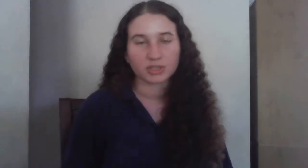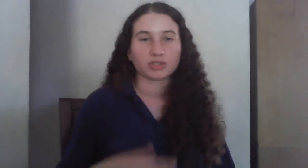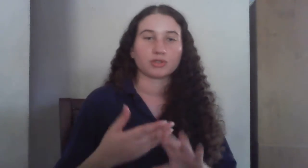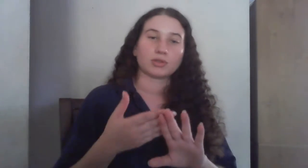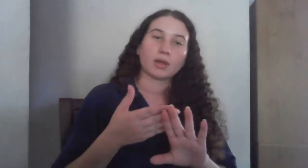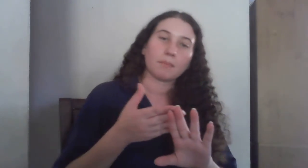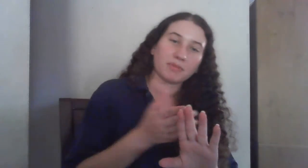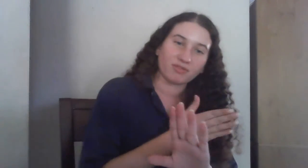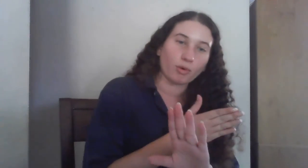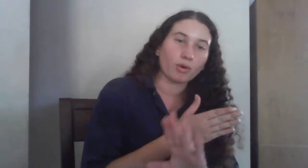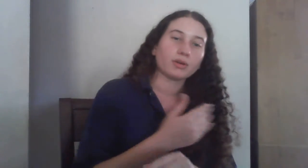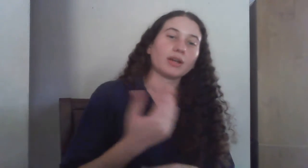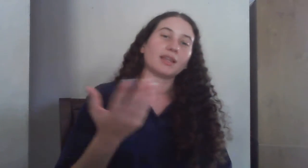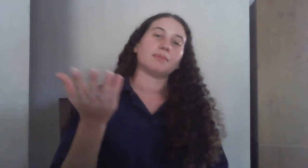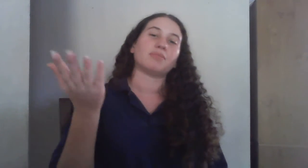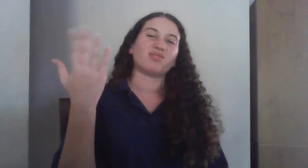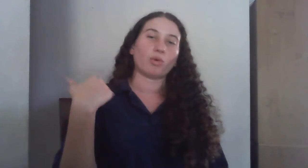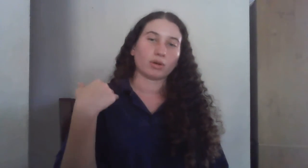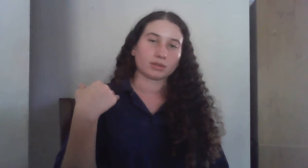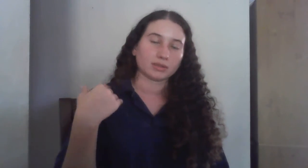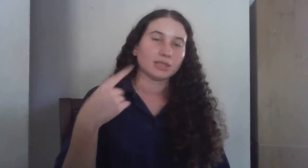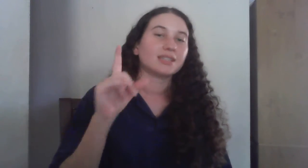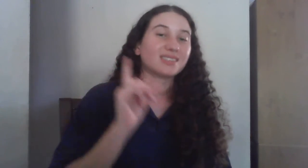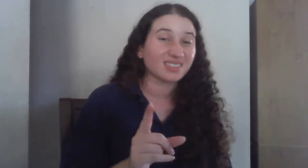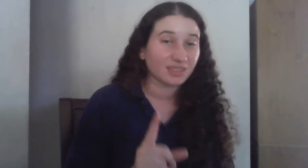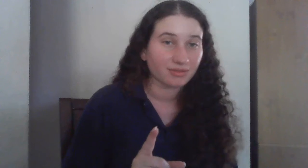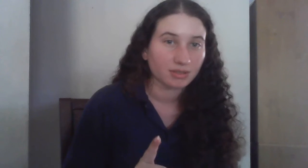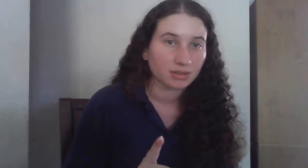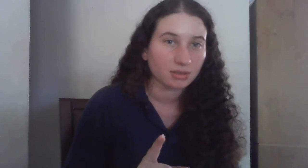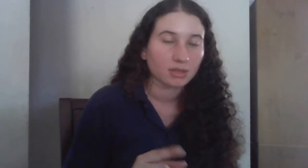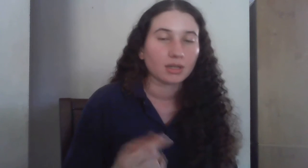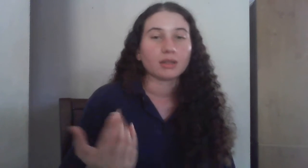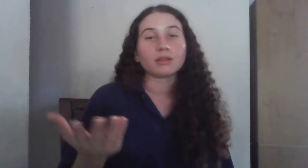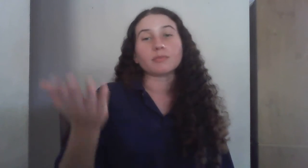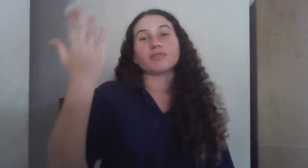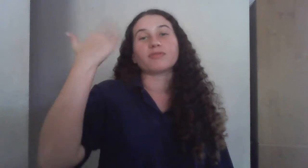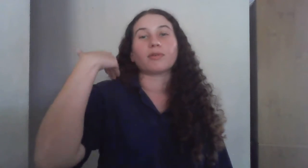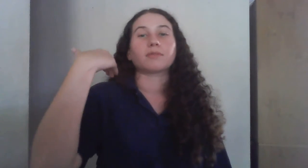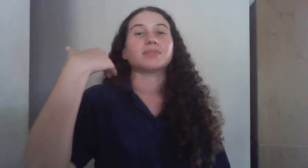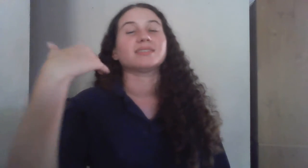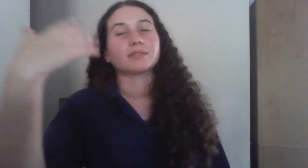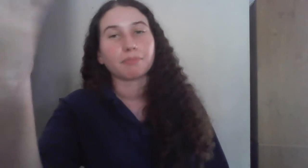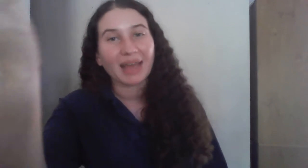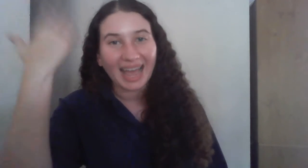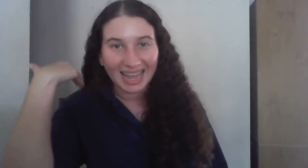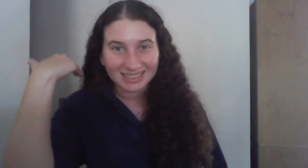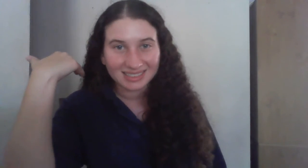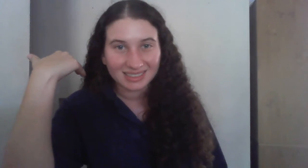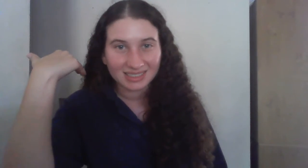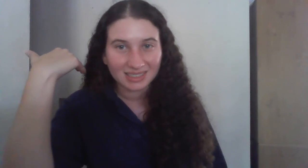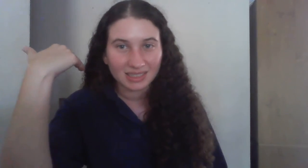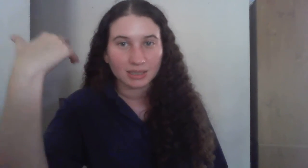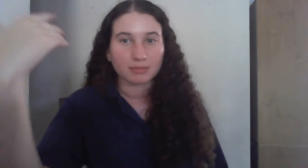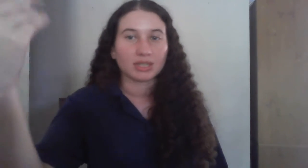There's before and then before. There's a difference. This before means past. Meaning